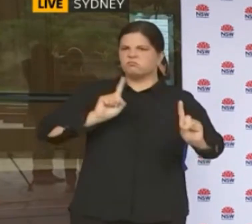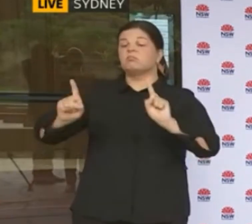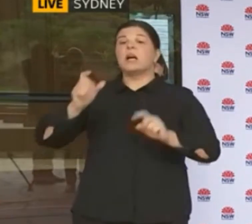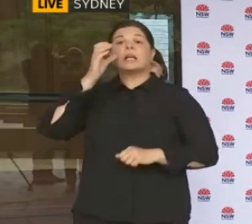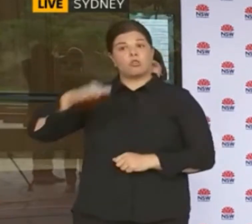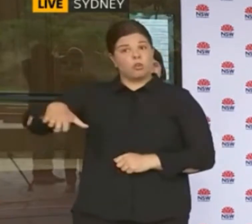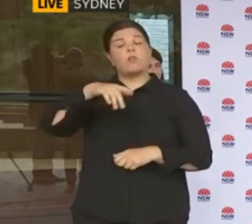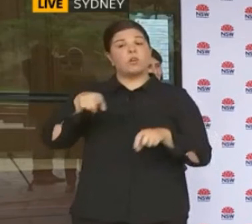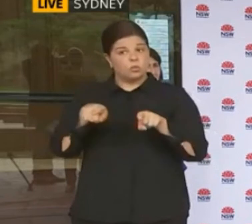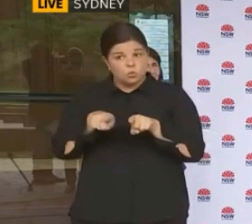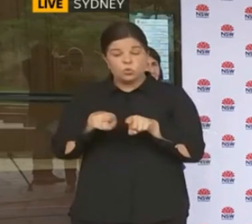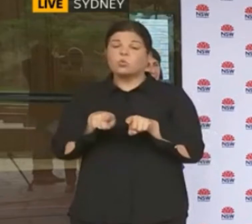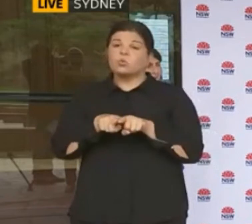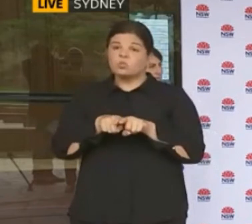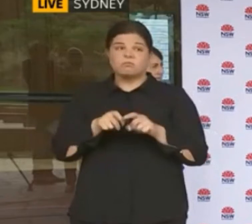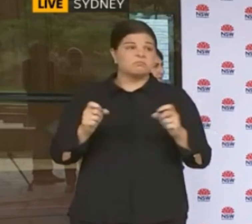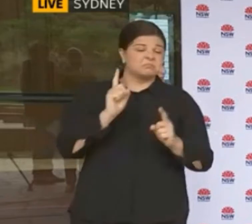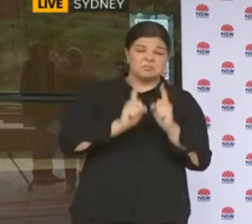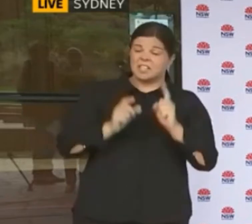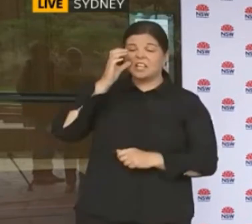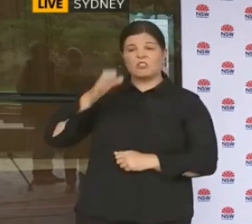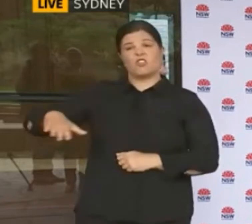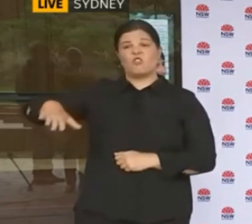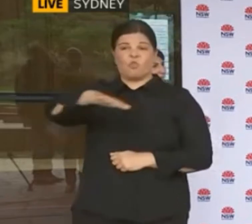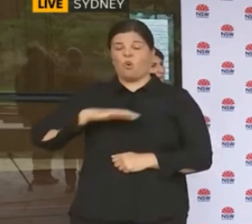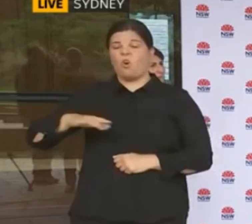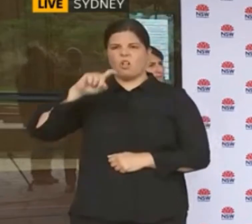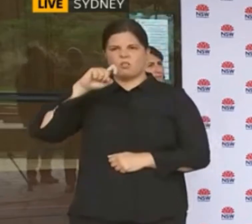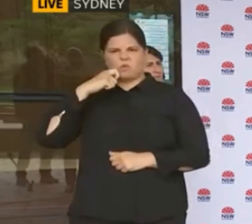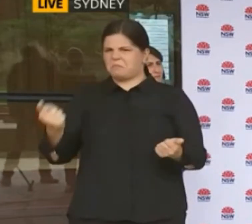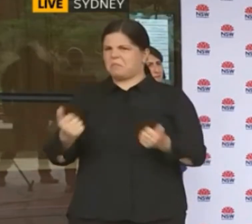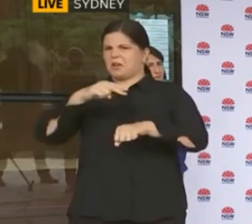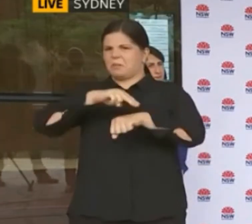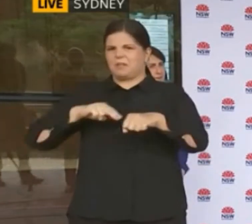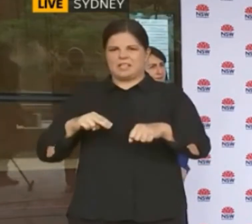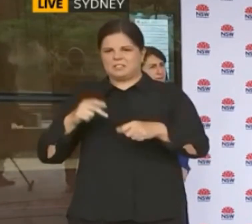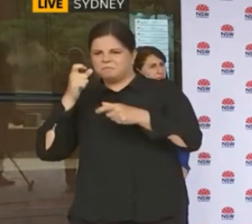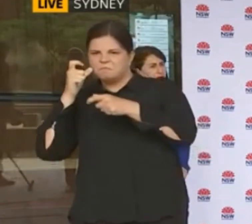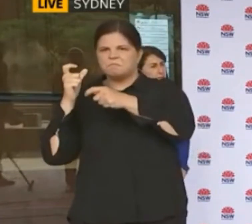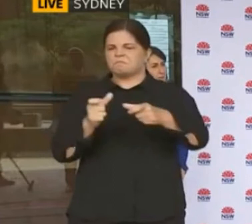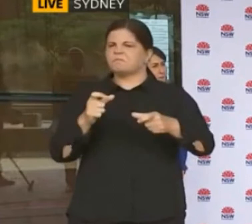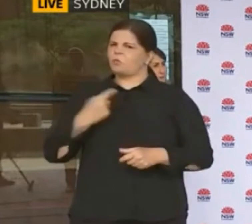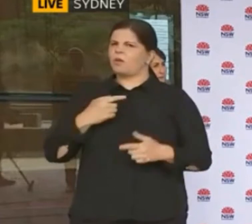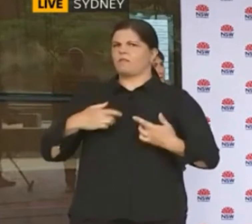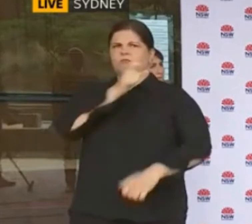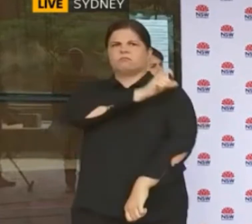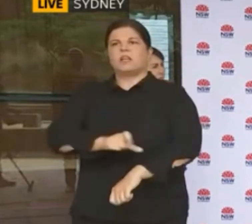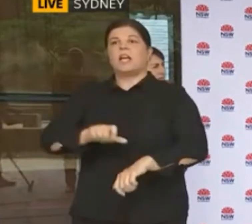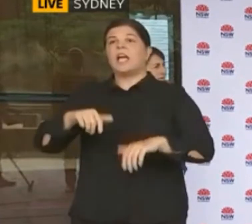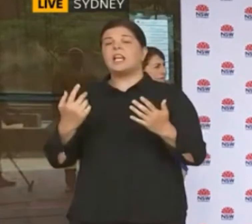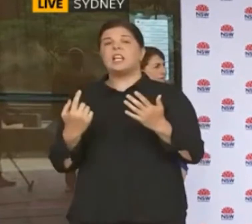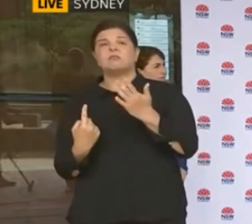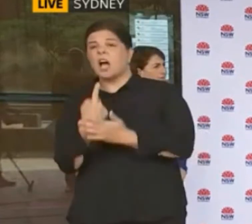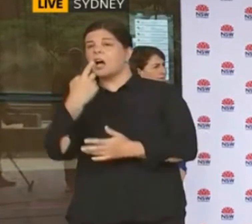regional areas and greater metropolitan areas to provide a flexible response, and we are confident that we can deal with anything that